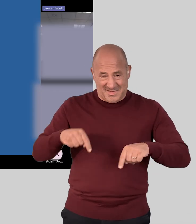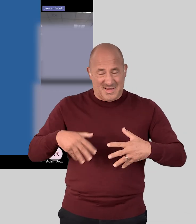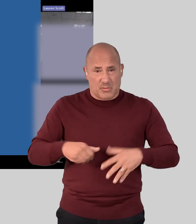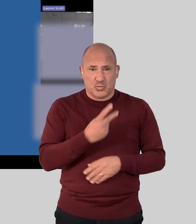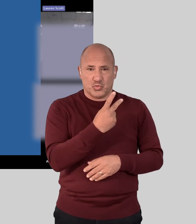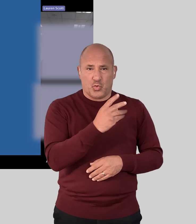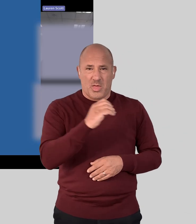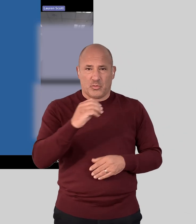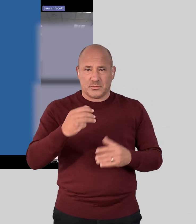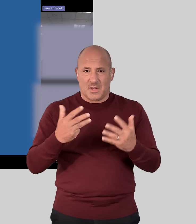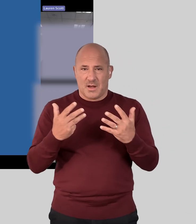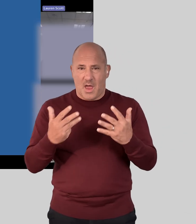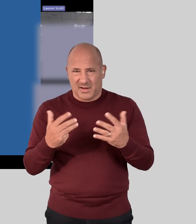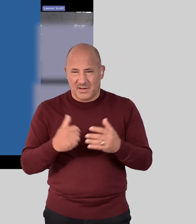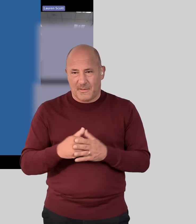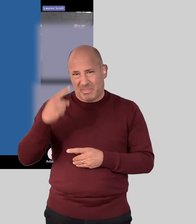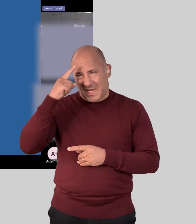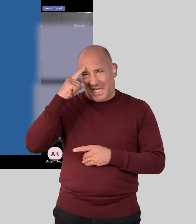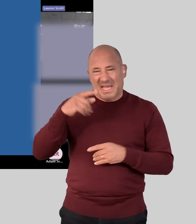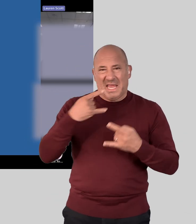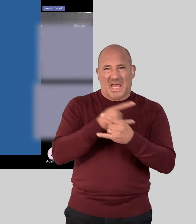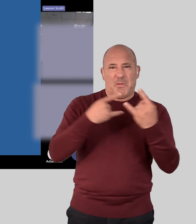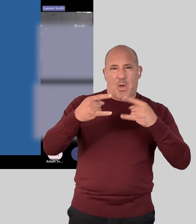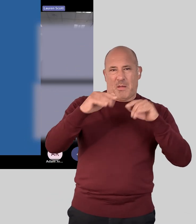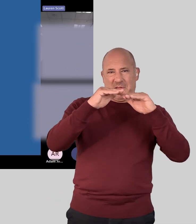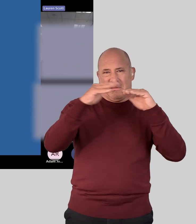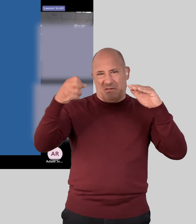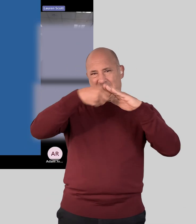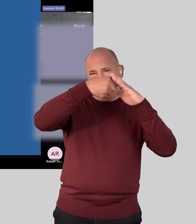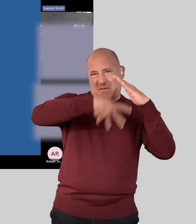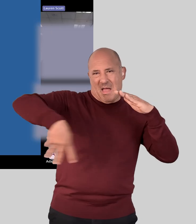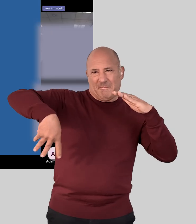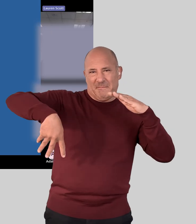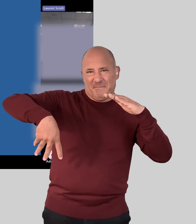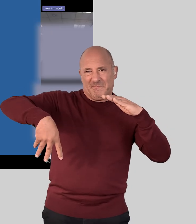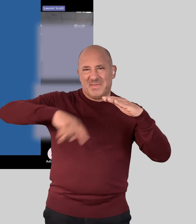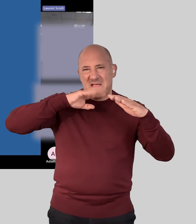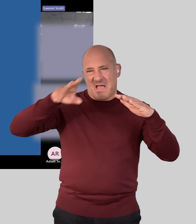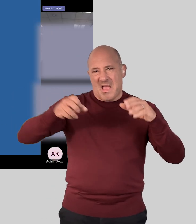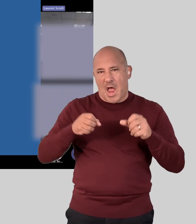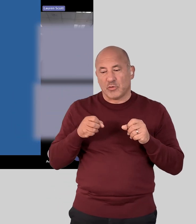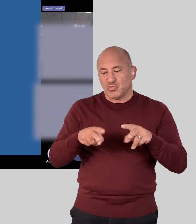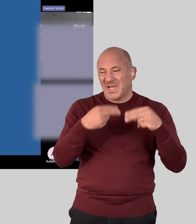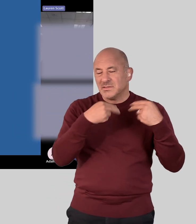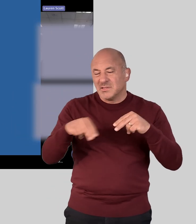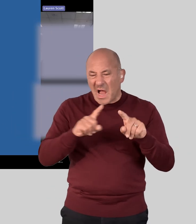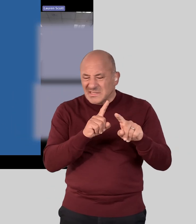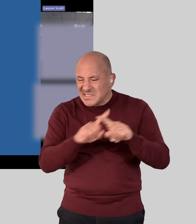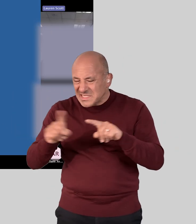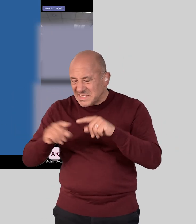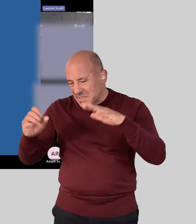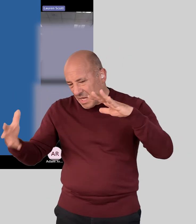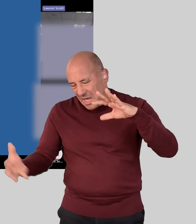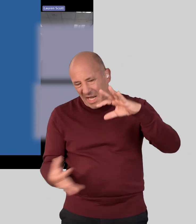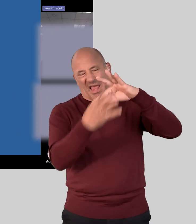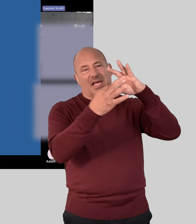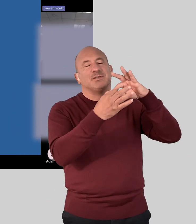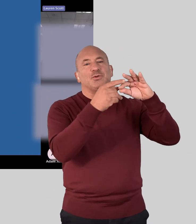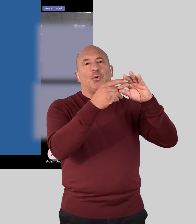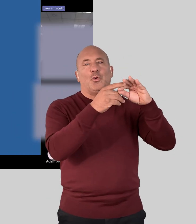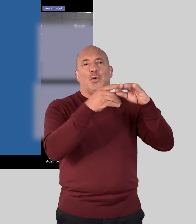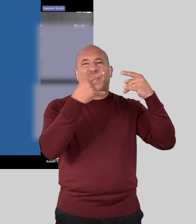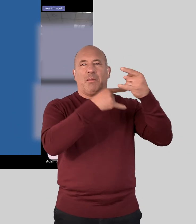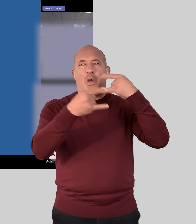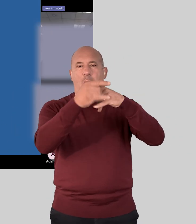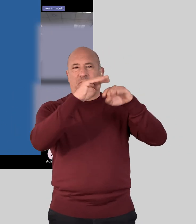in 2009, hip hop is considered an umbrella, and they like to stick all street dances